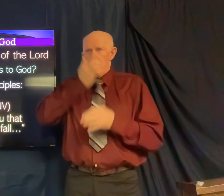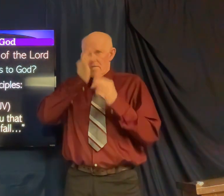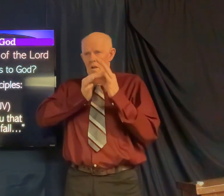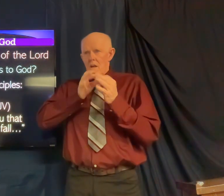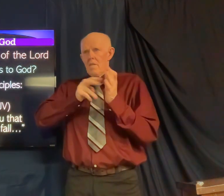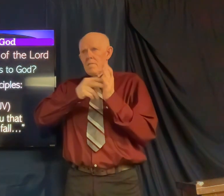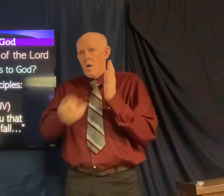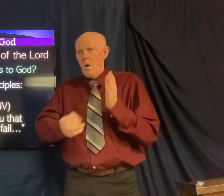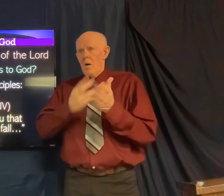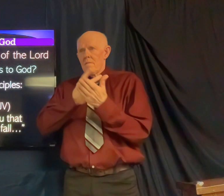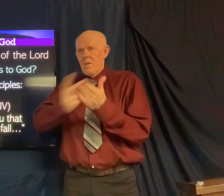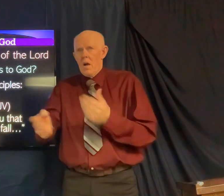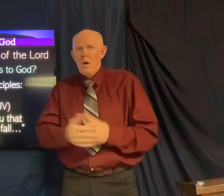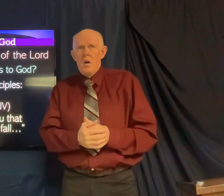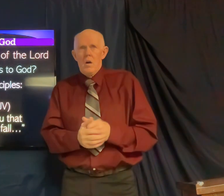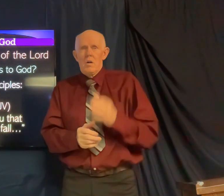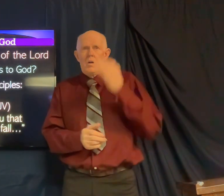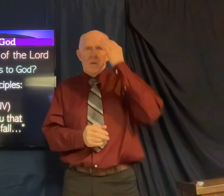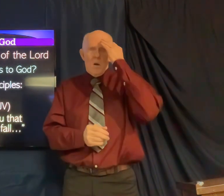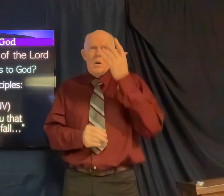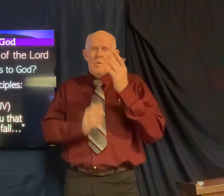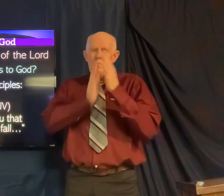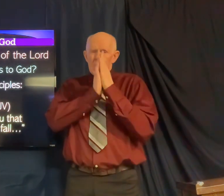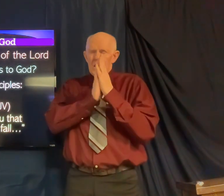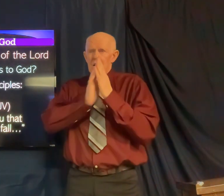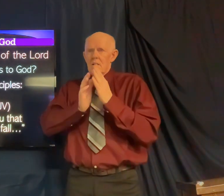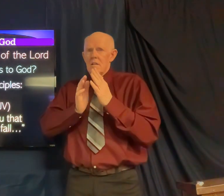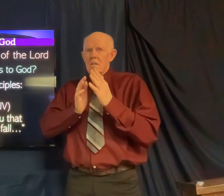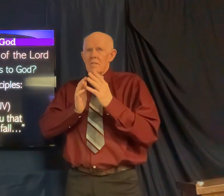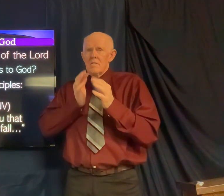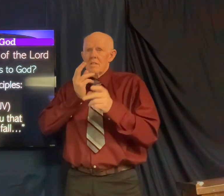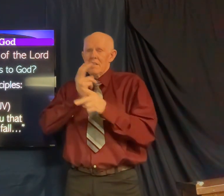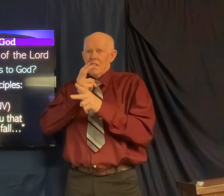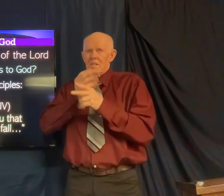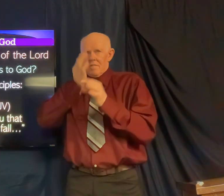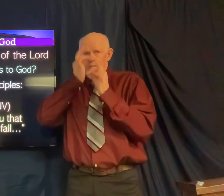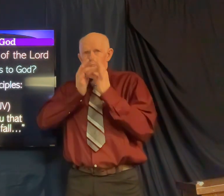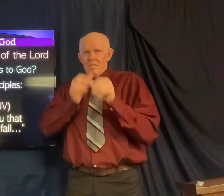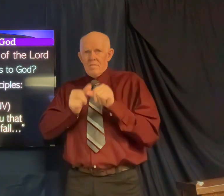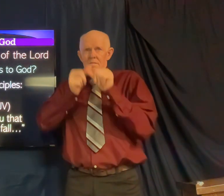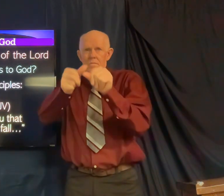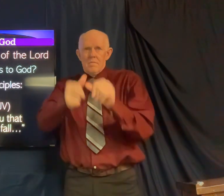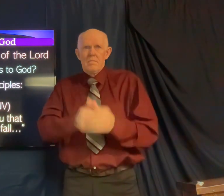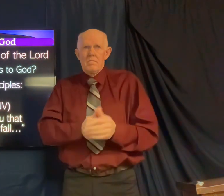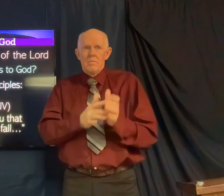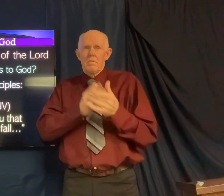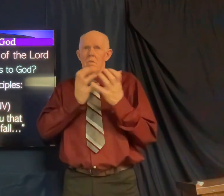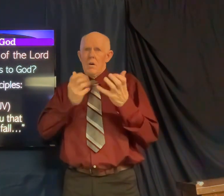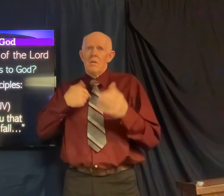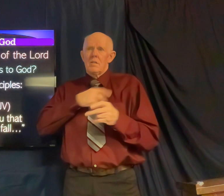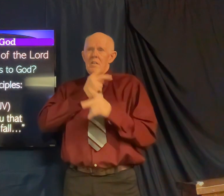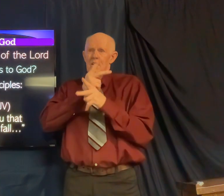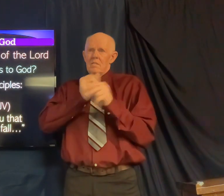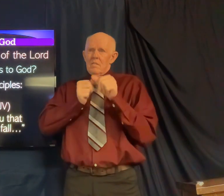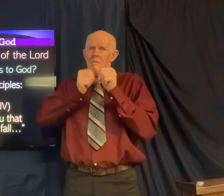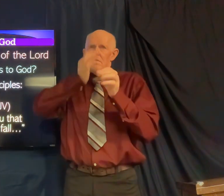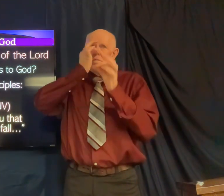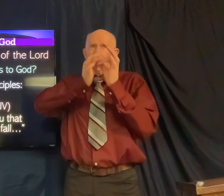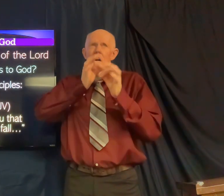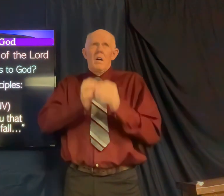Jesus knew that our faith would fail. He knew and He prayed that we would keep the faith and we